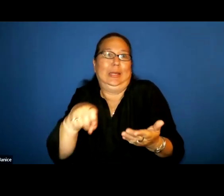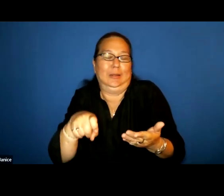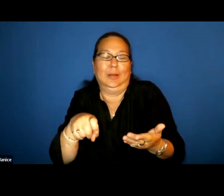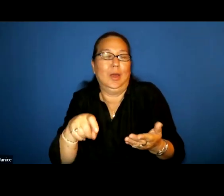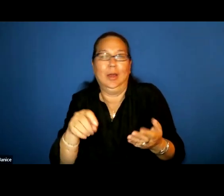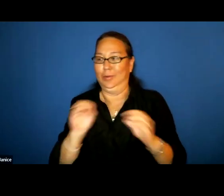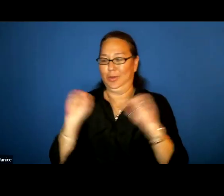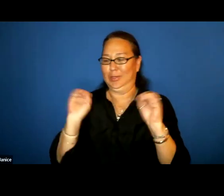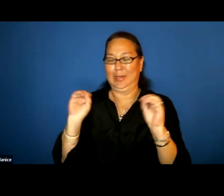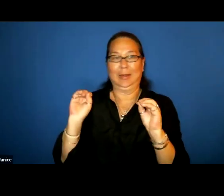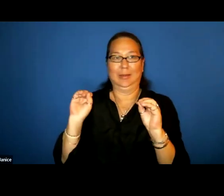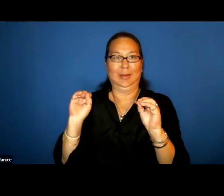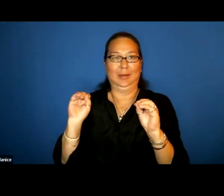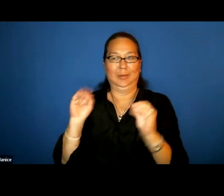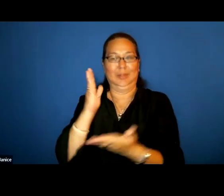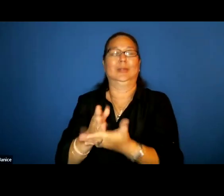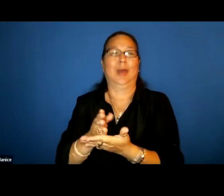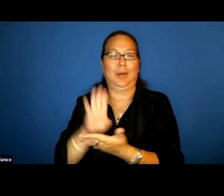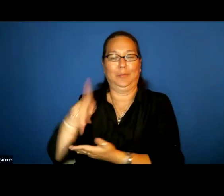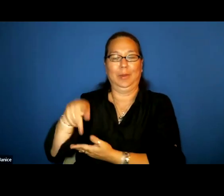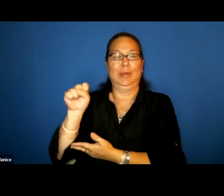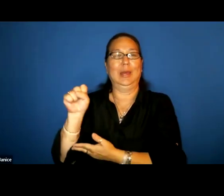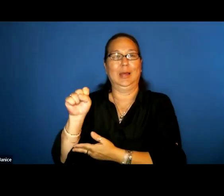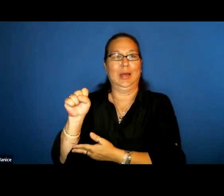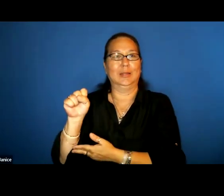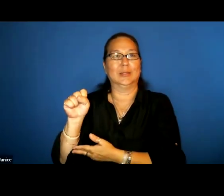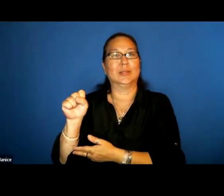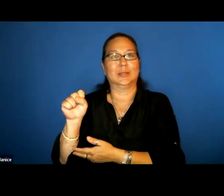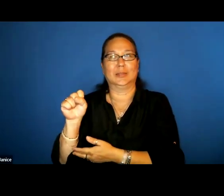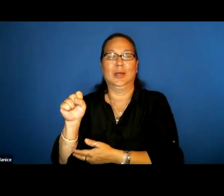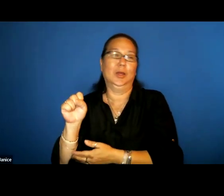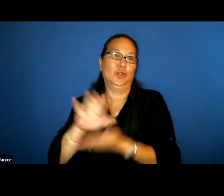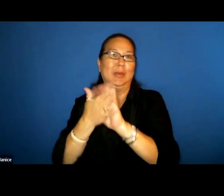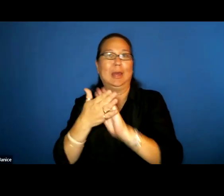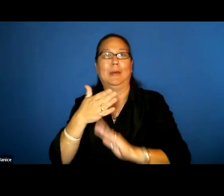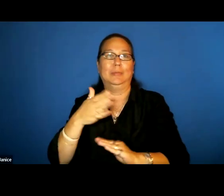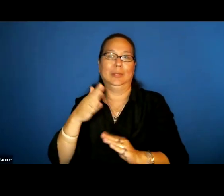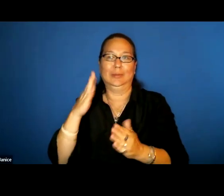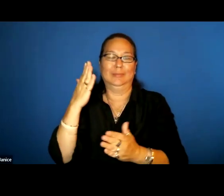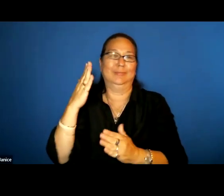from being the number one district in this country, without doubt, because of your help. So thank you.